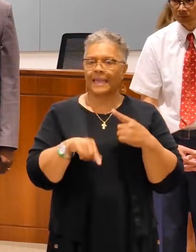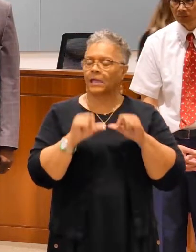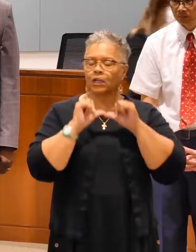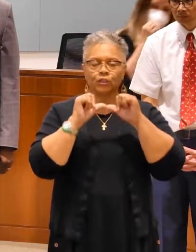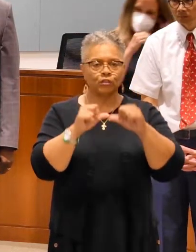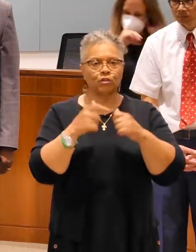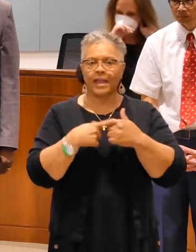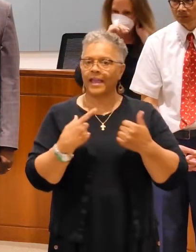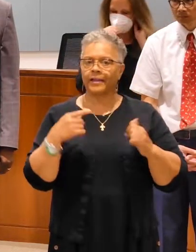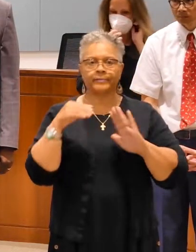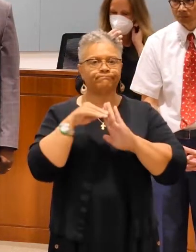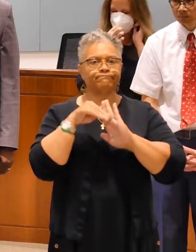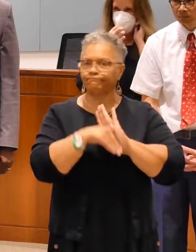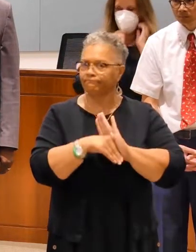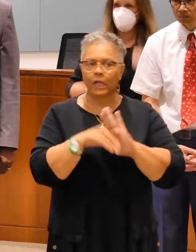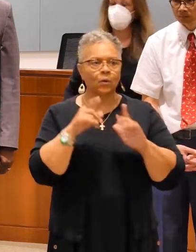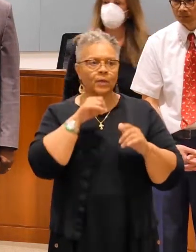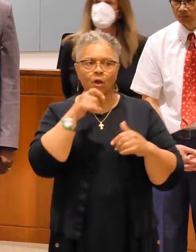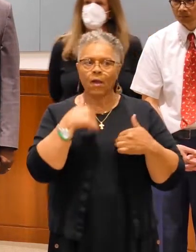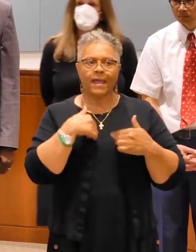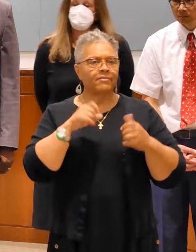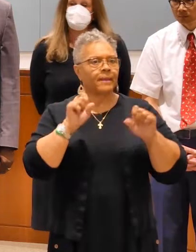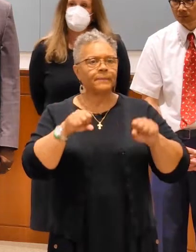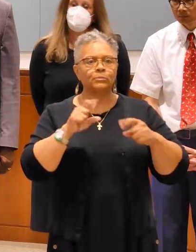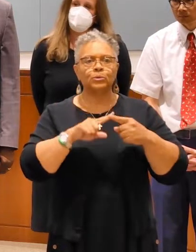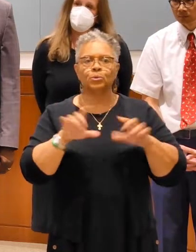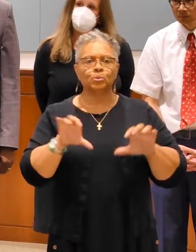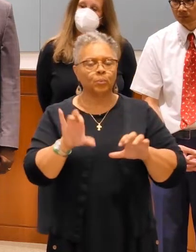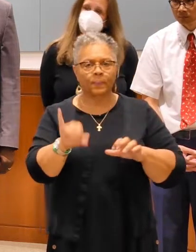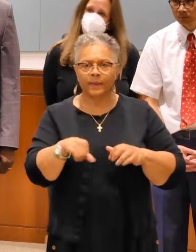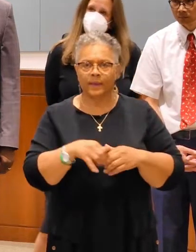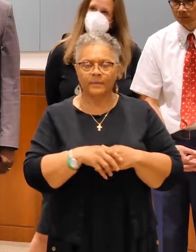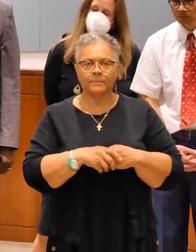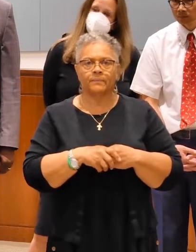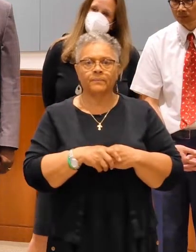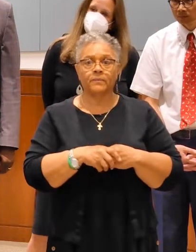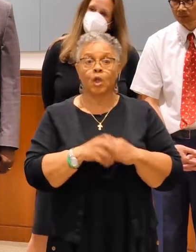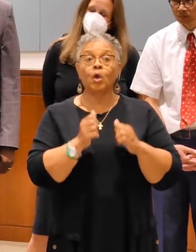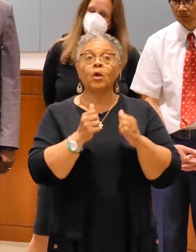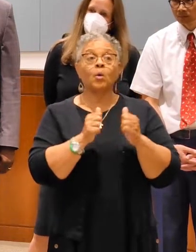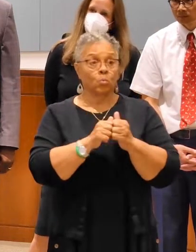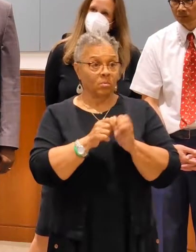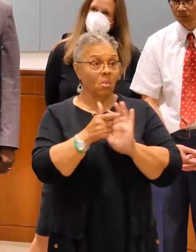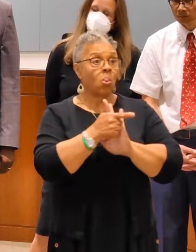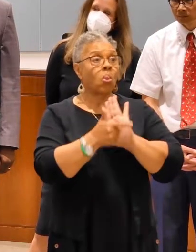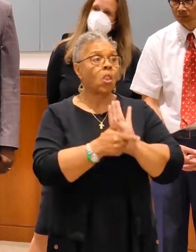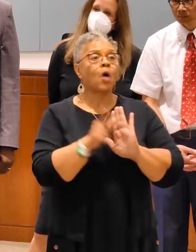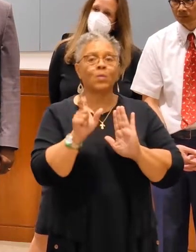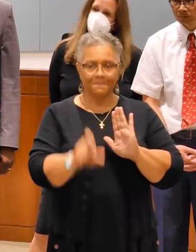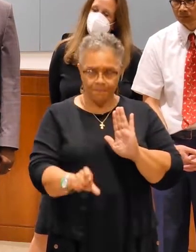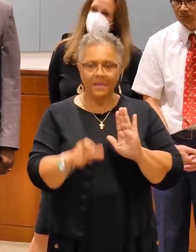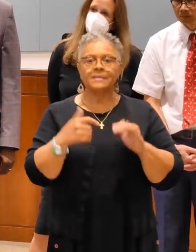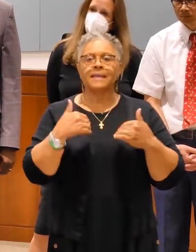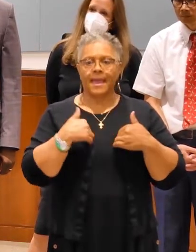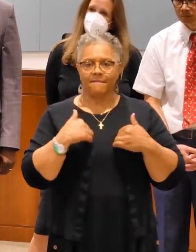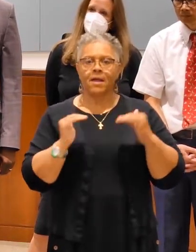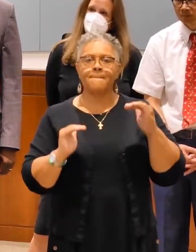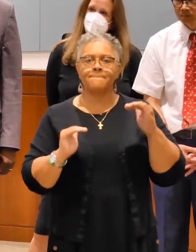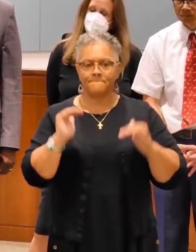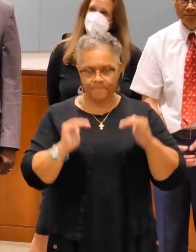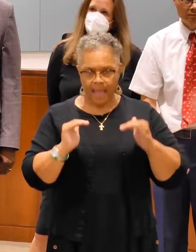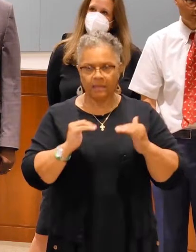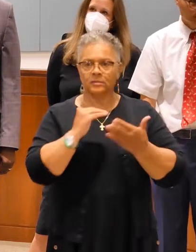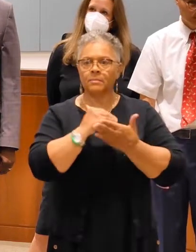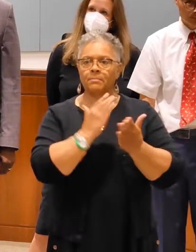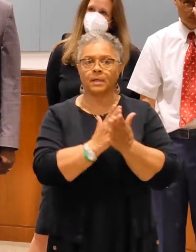have deficits. We don't have the ability and the authority to do so. By law, we must have a balanced budget. And when I was